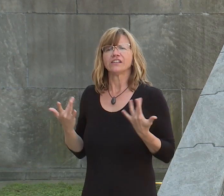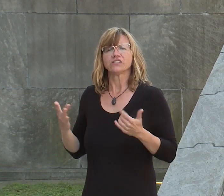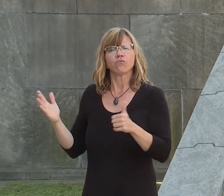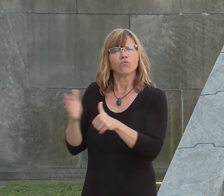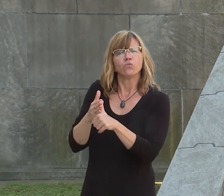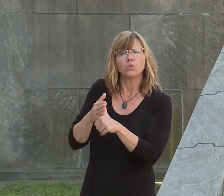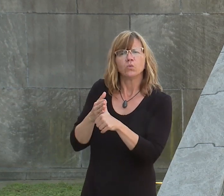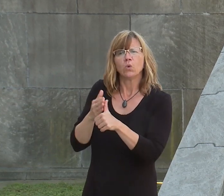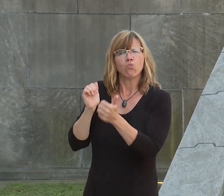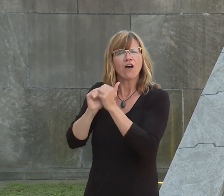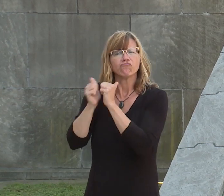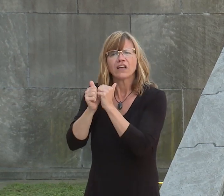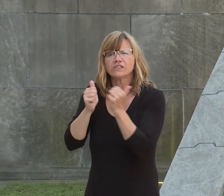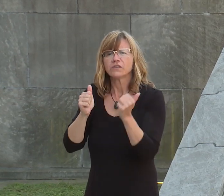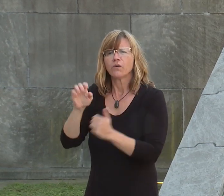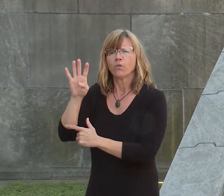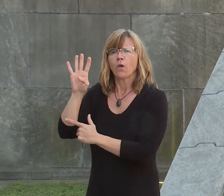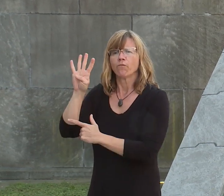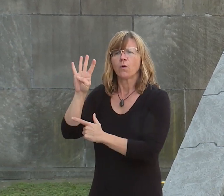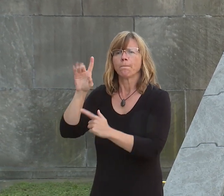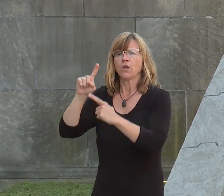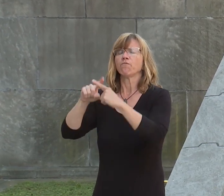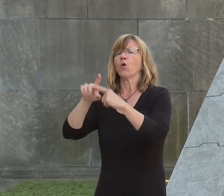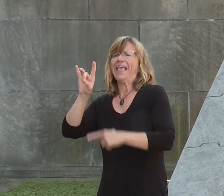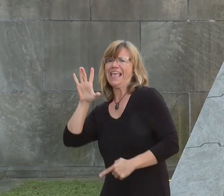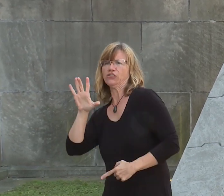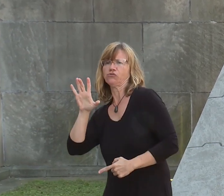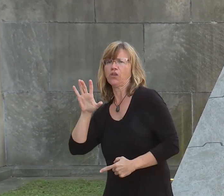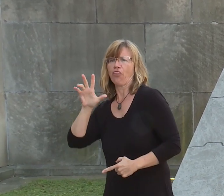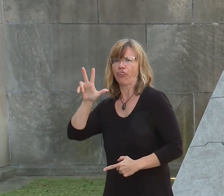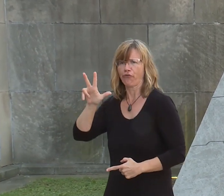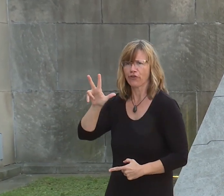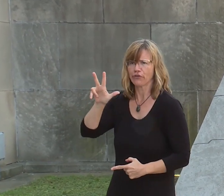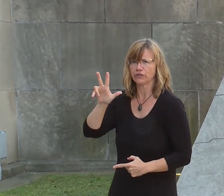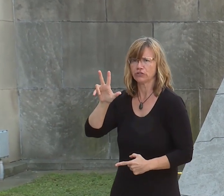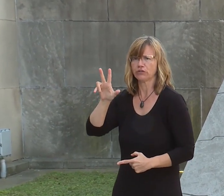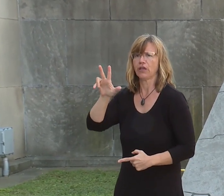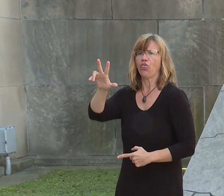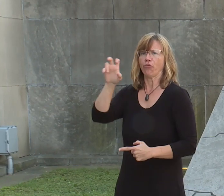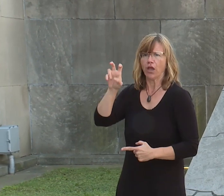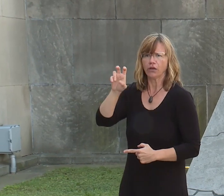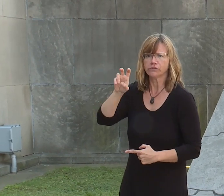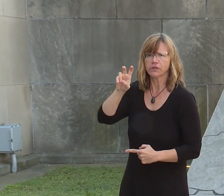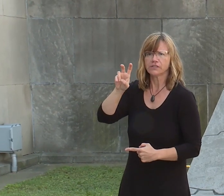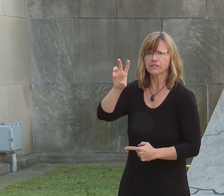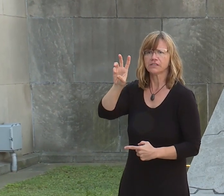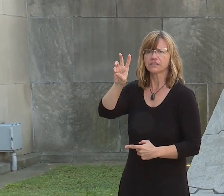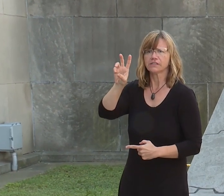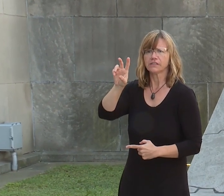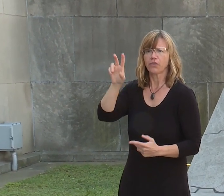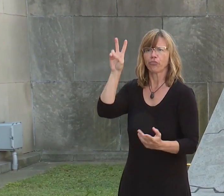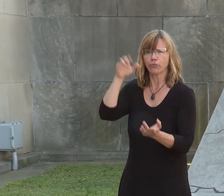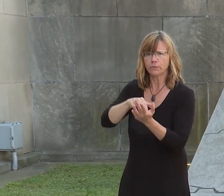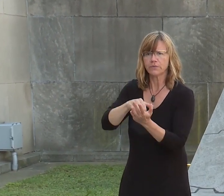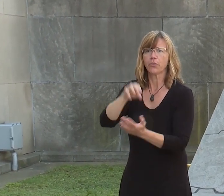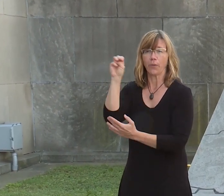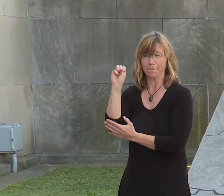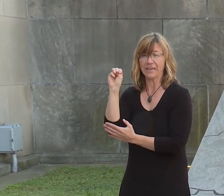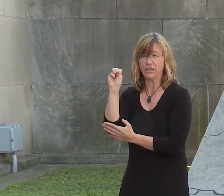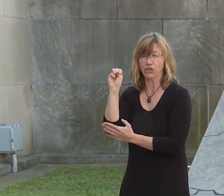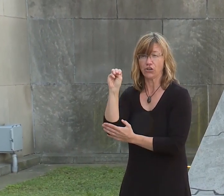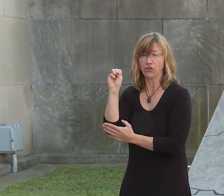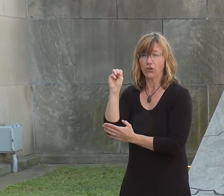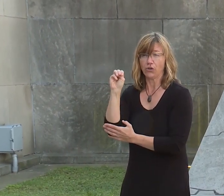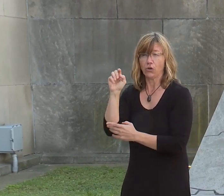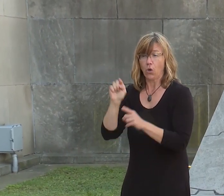was 4x800, 3200, 1600, and the 3,000 meter steeplechase. So that's hurdles over